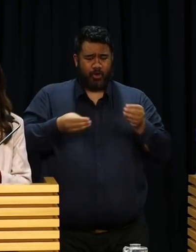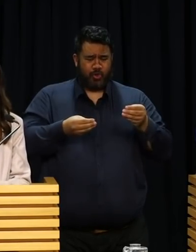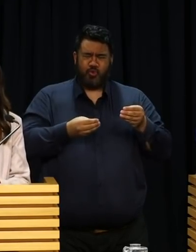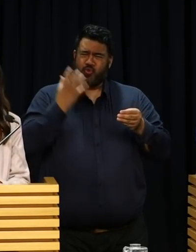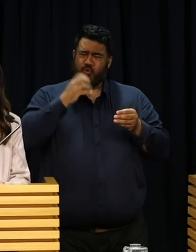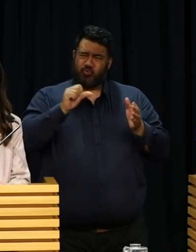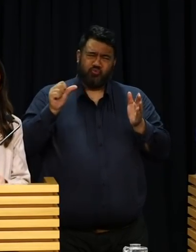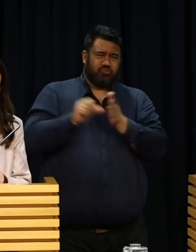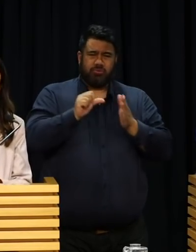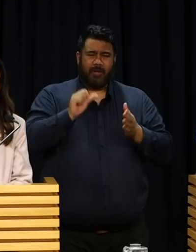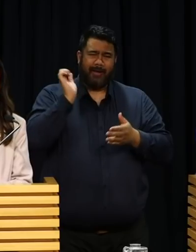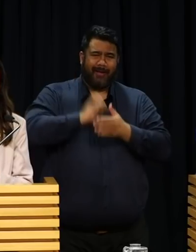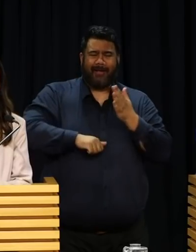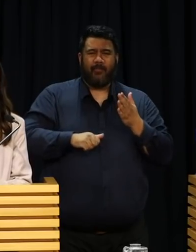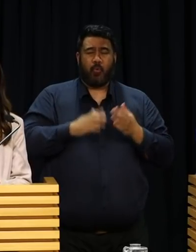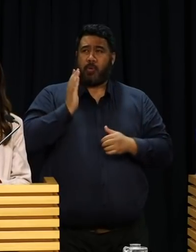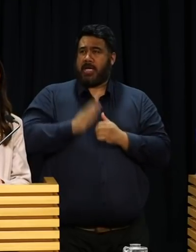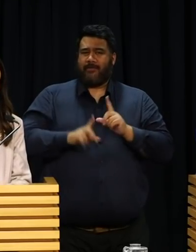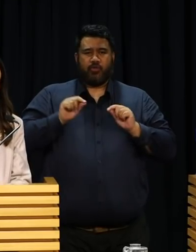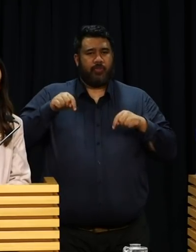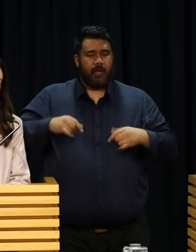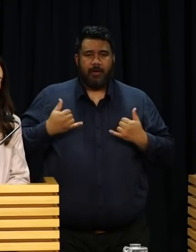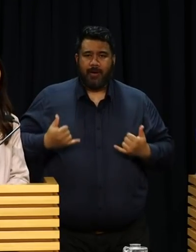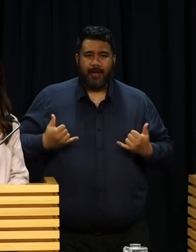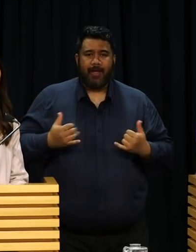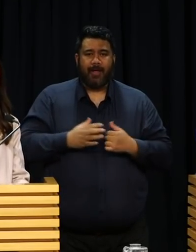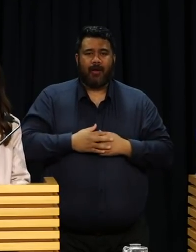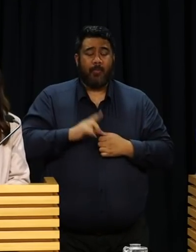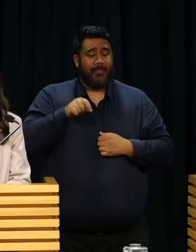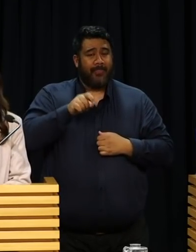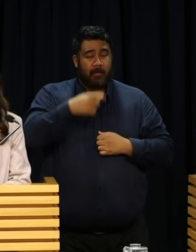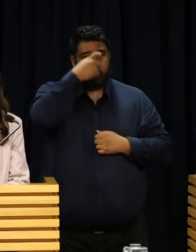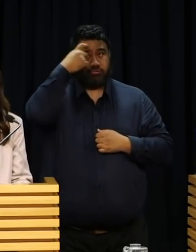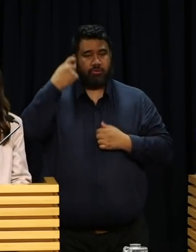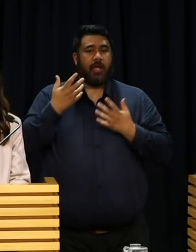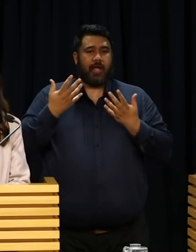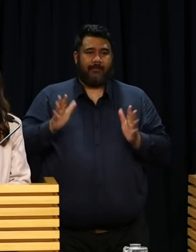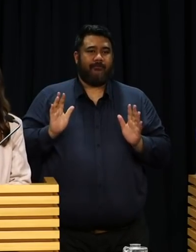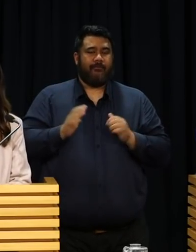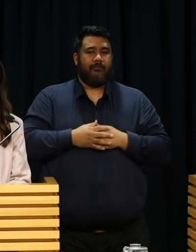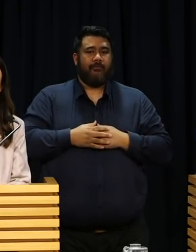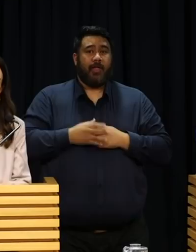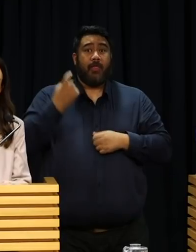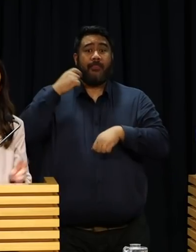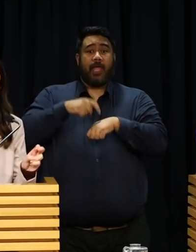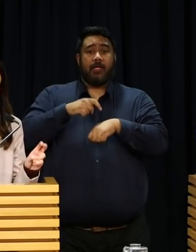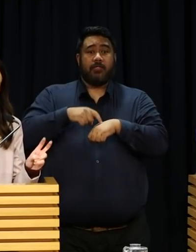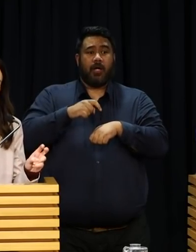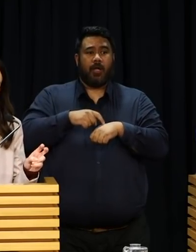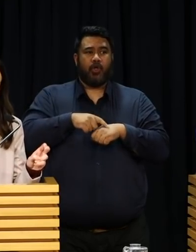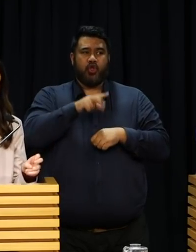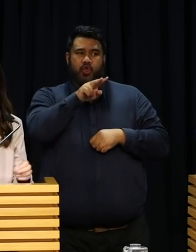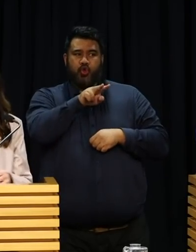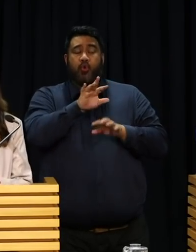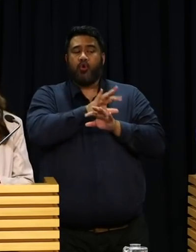do today and have not done for many, many years, but it left a lasting impact. People at that time were told that if they did not look like